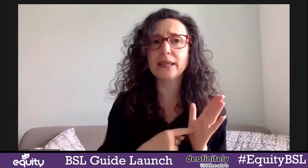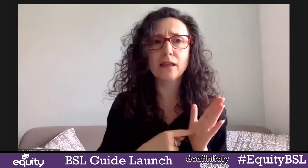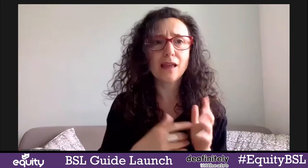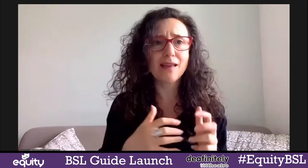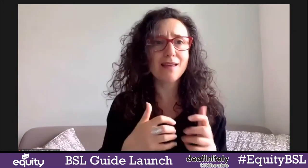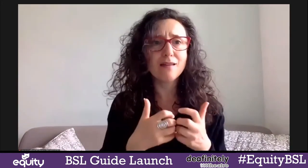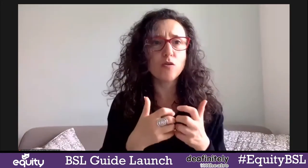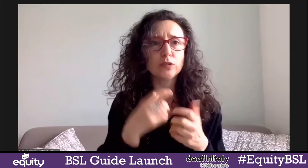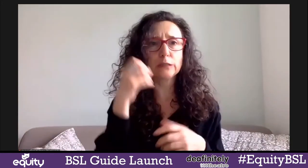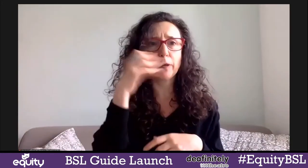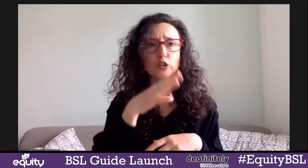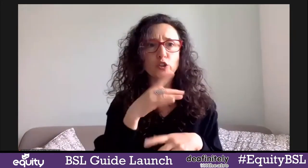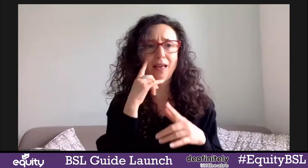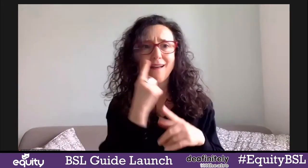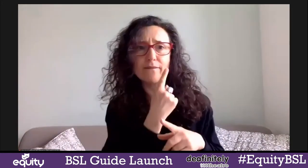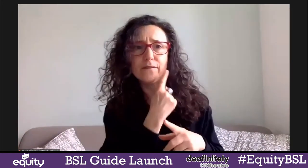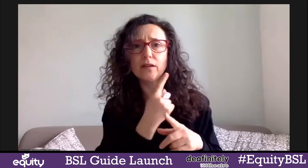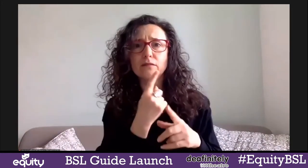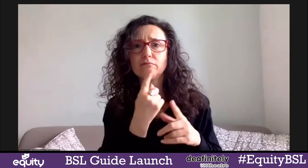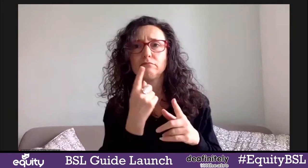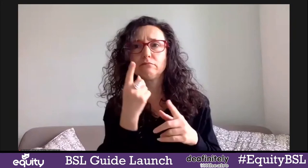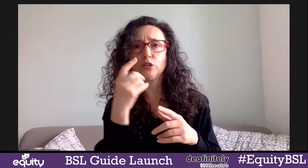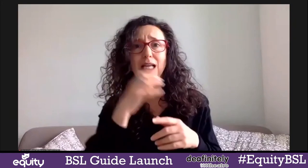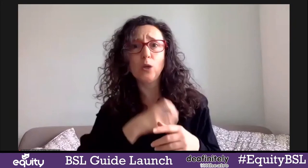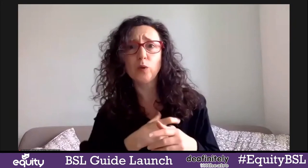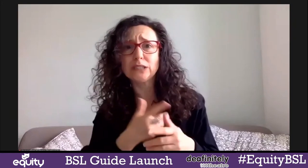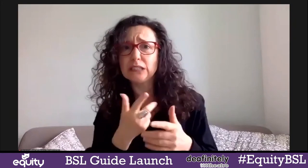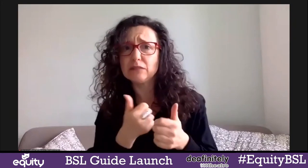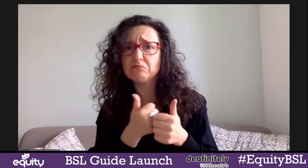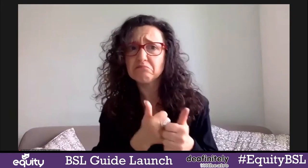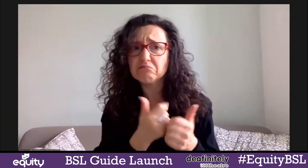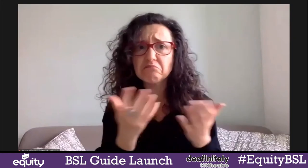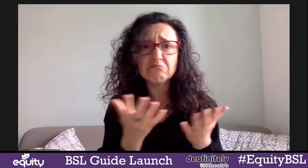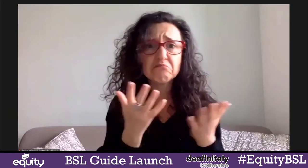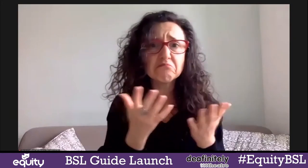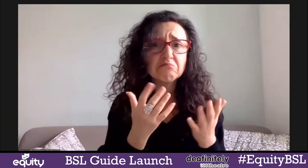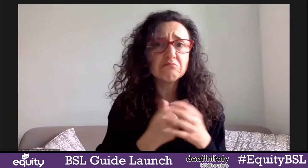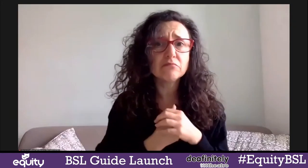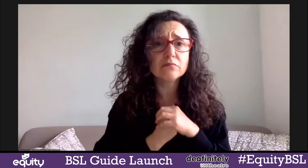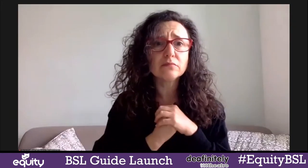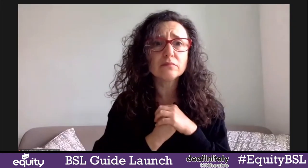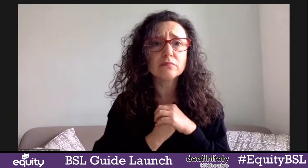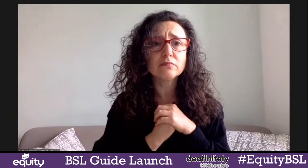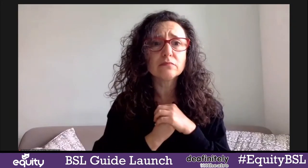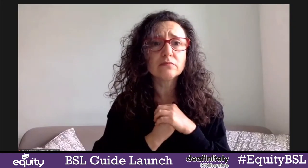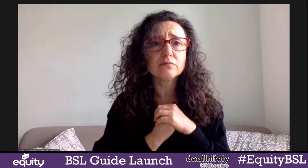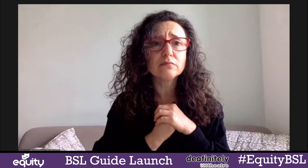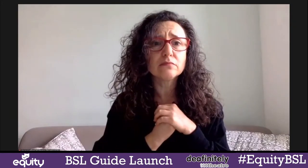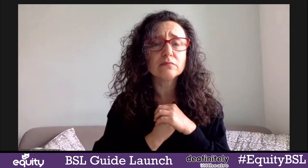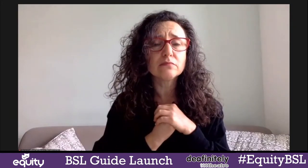spotlight profile that they have a higher level of BSL, is there any kind of evidence and can equity support in that